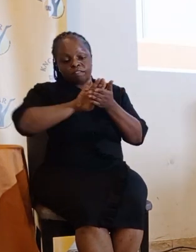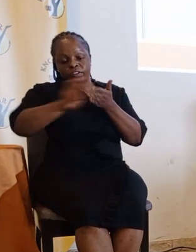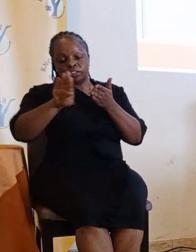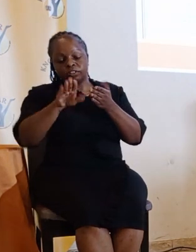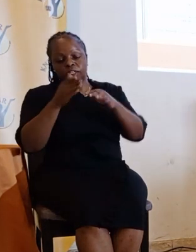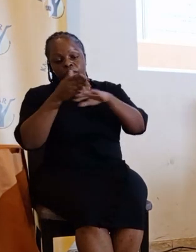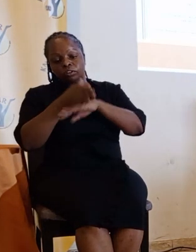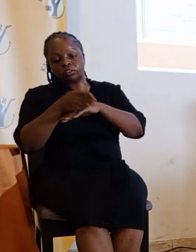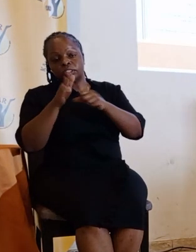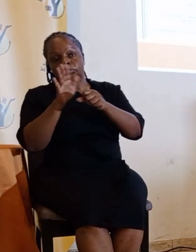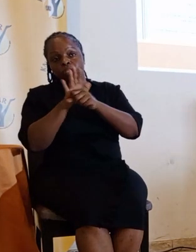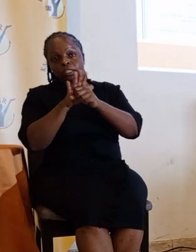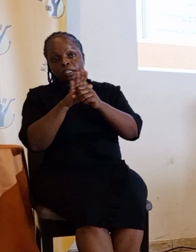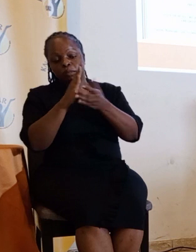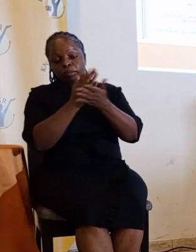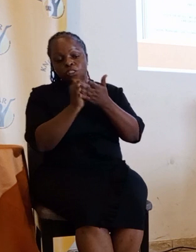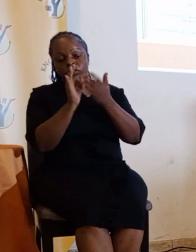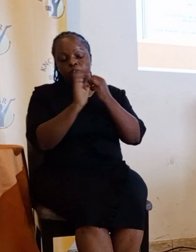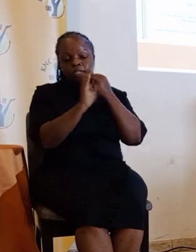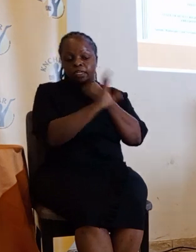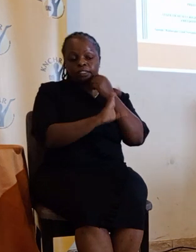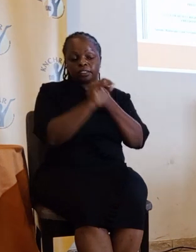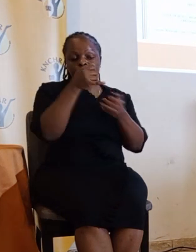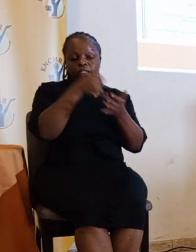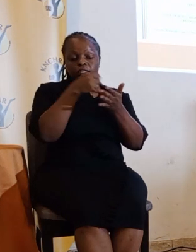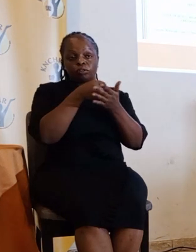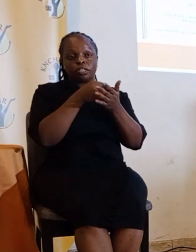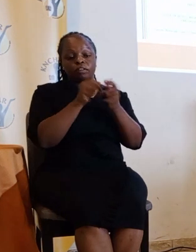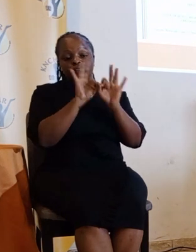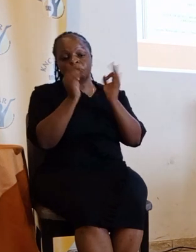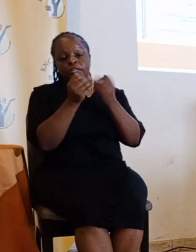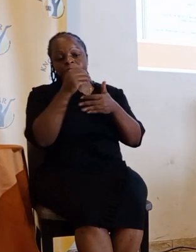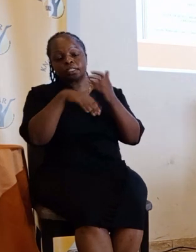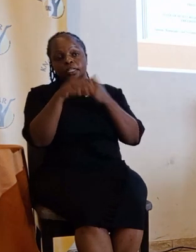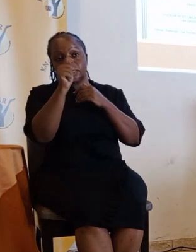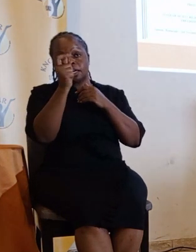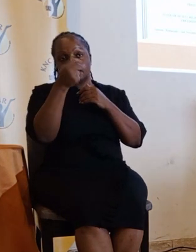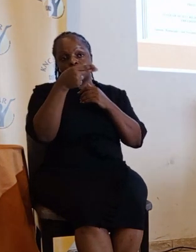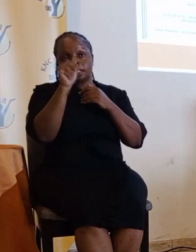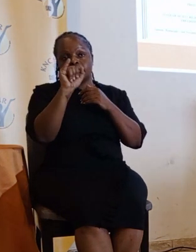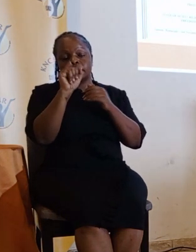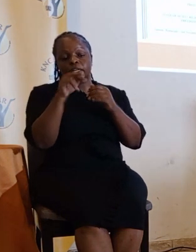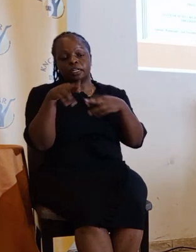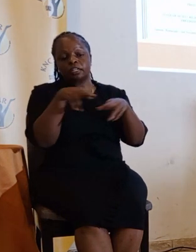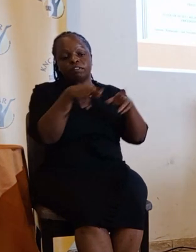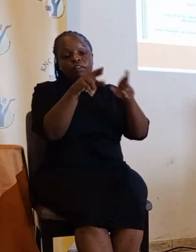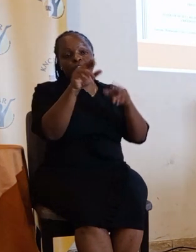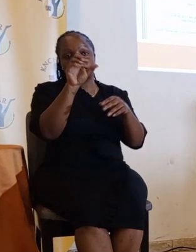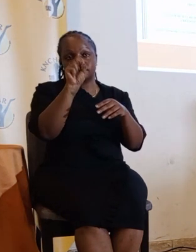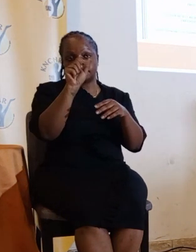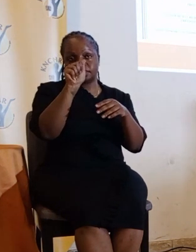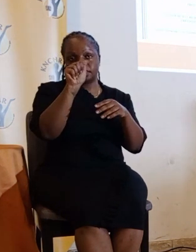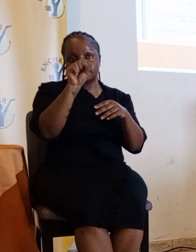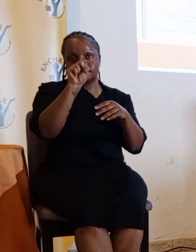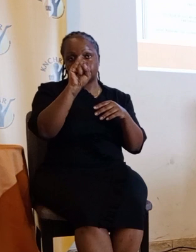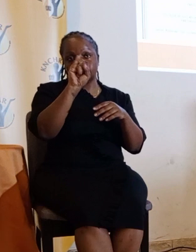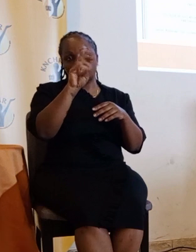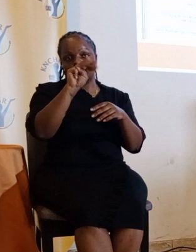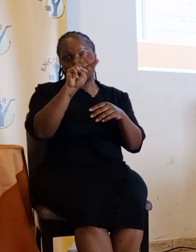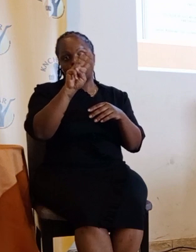various parts of the country, including families in Athi River, Sasimwani, and Kareta areas of